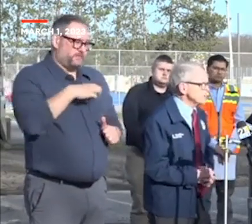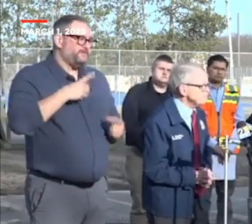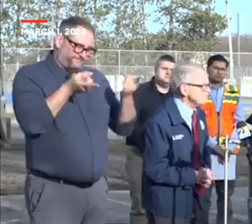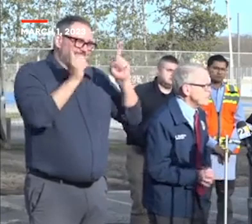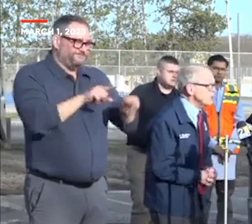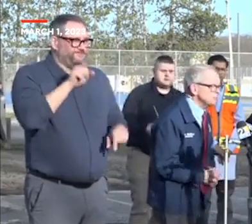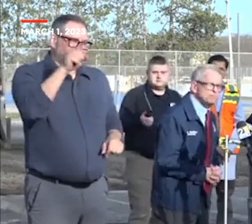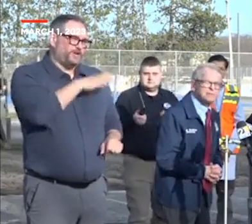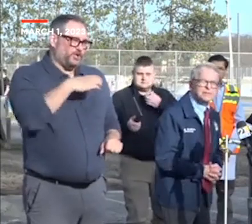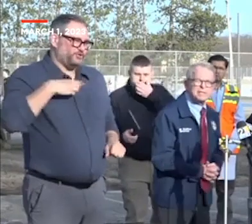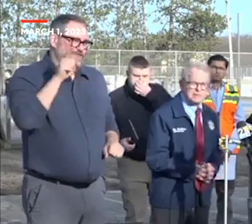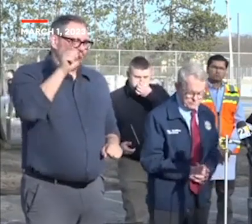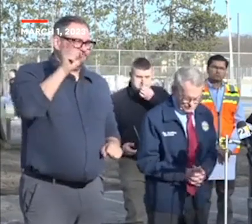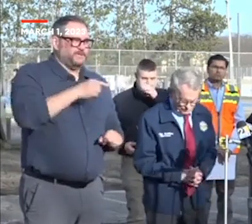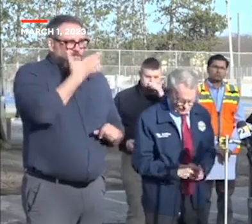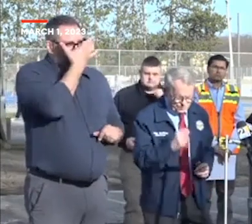response.